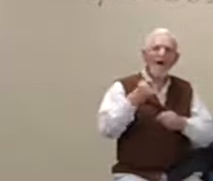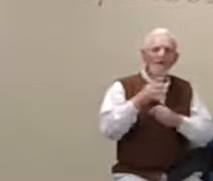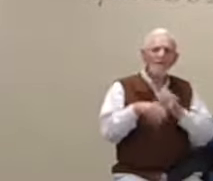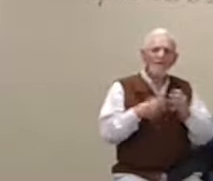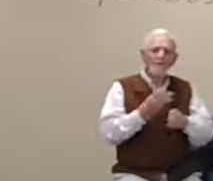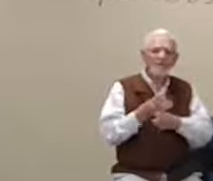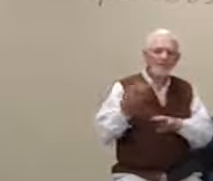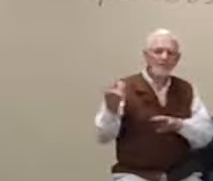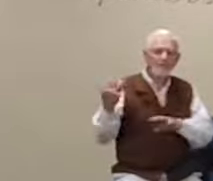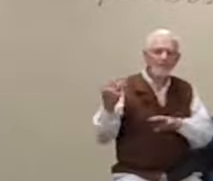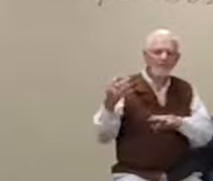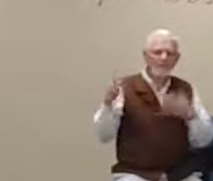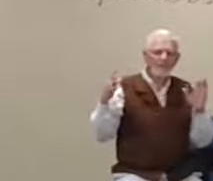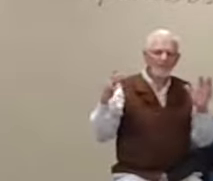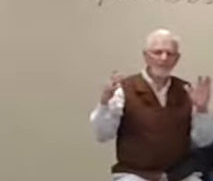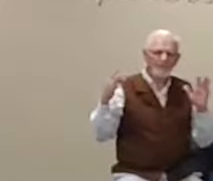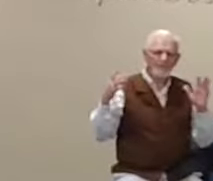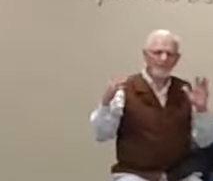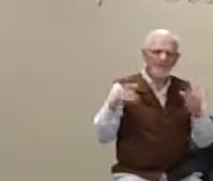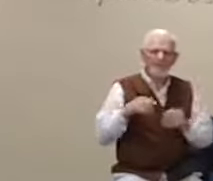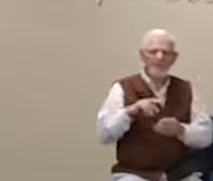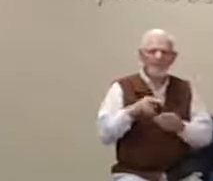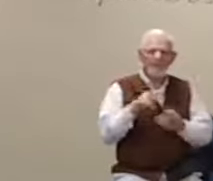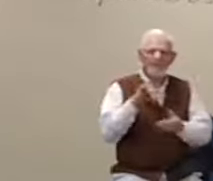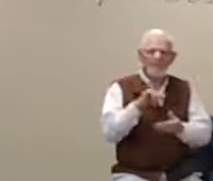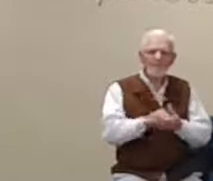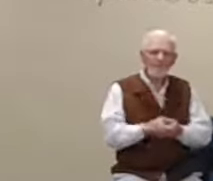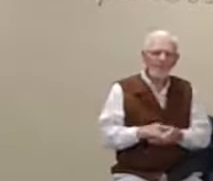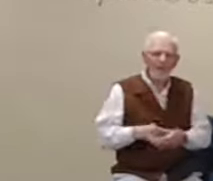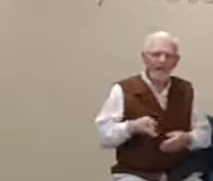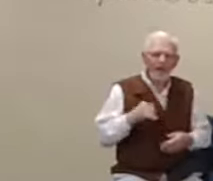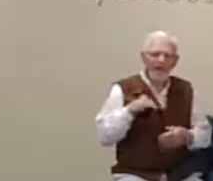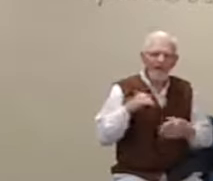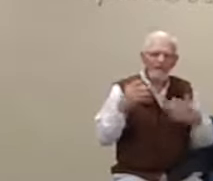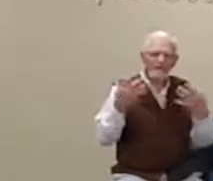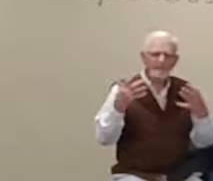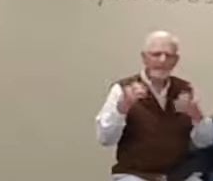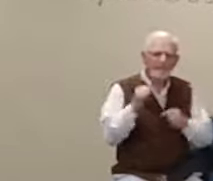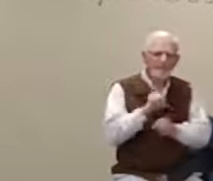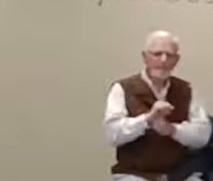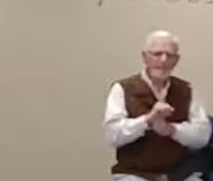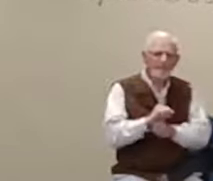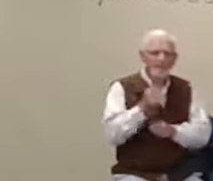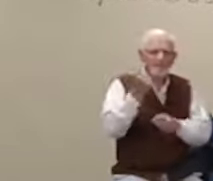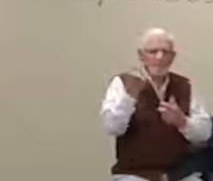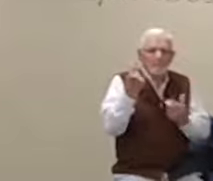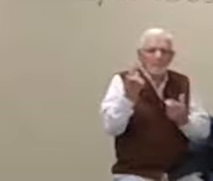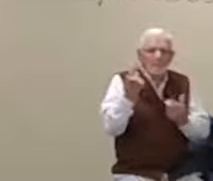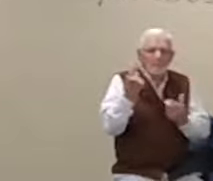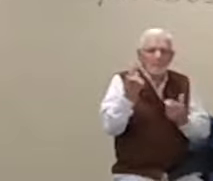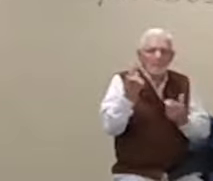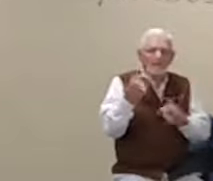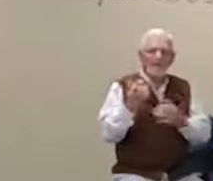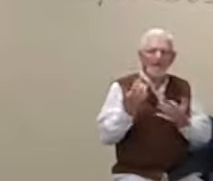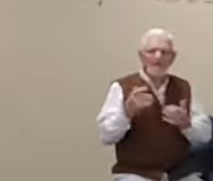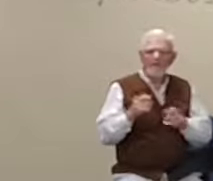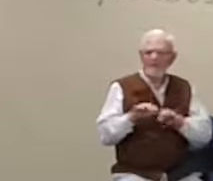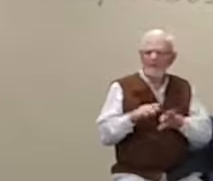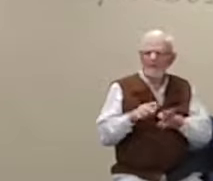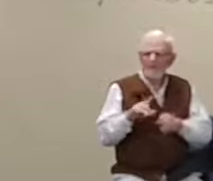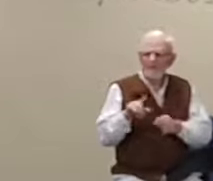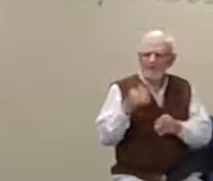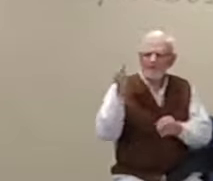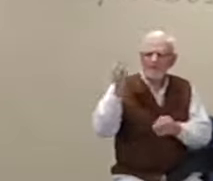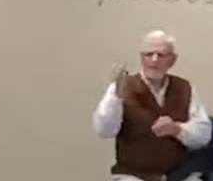that he accomplished. That's what he meant whenever he said, I have finished the work. Does that make sense? I was a little bit nervous about preaching